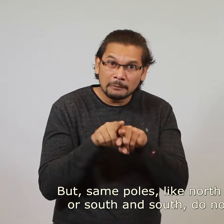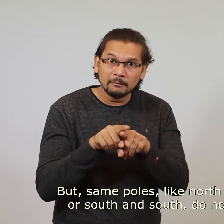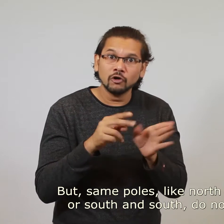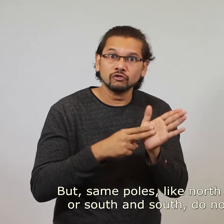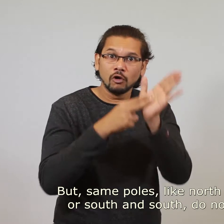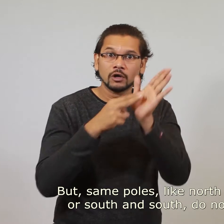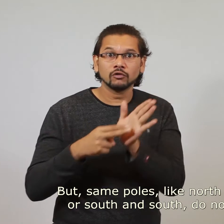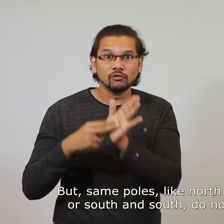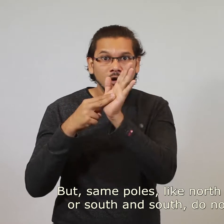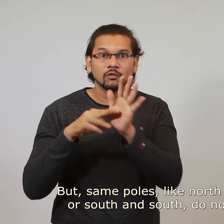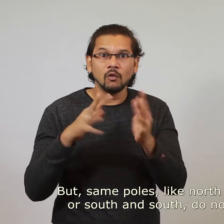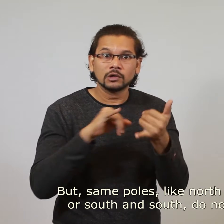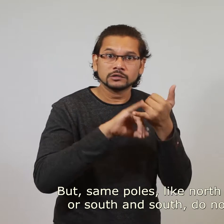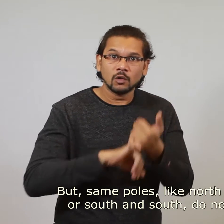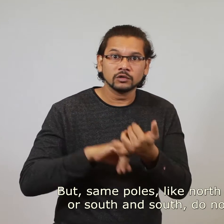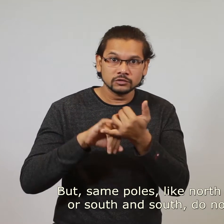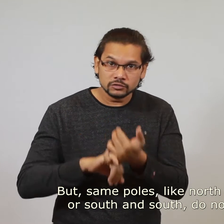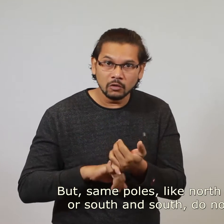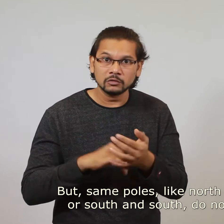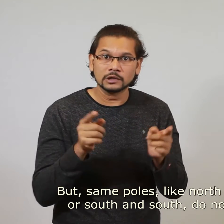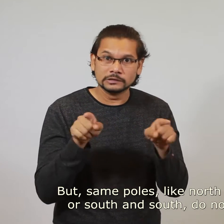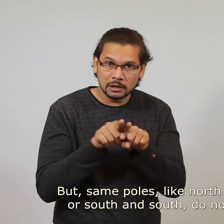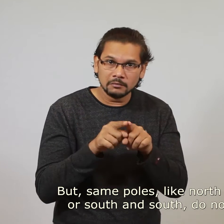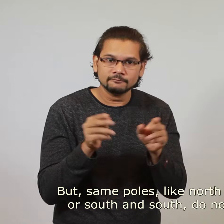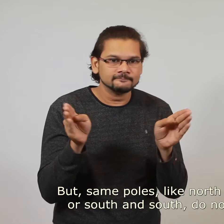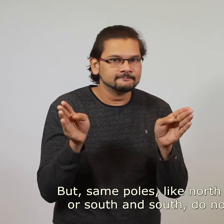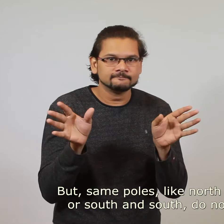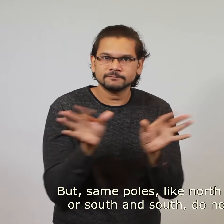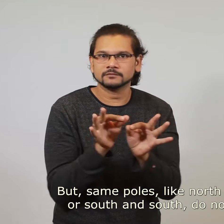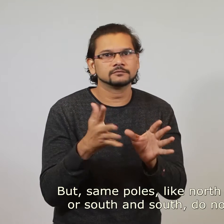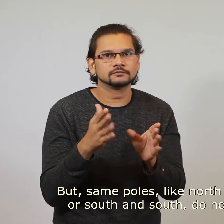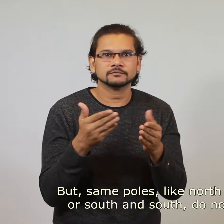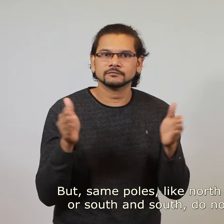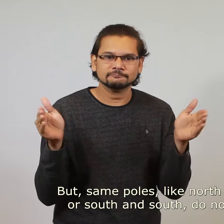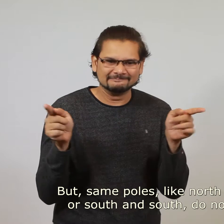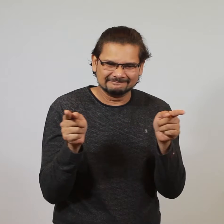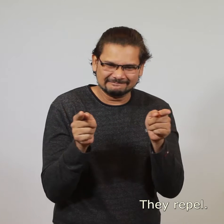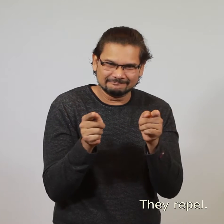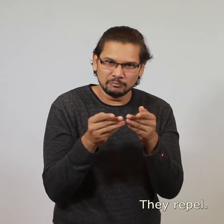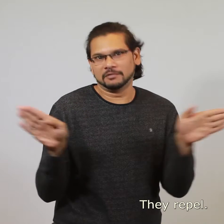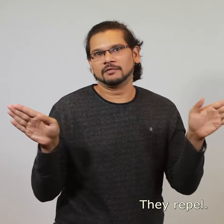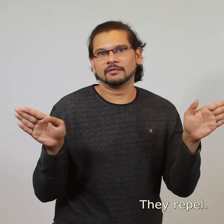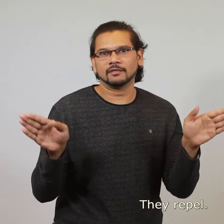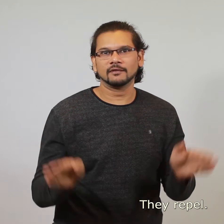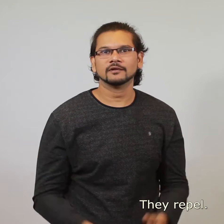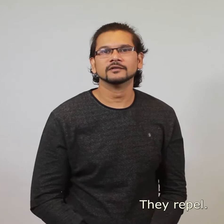poles like north and north or south and south do not attract. They repel.